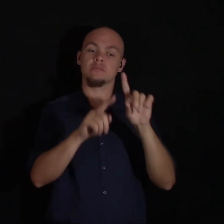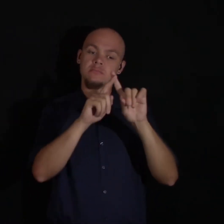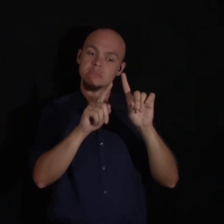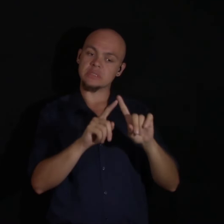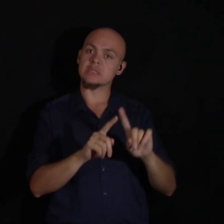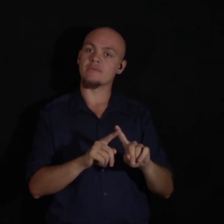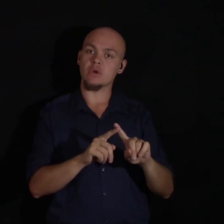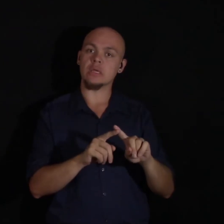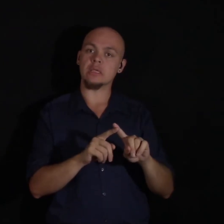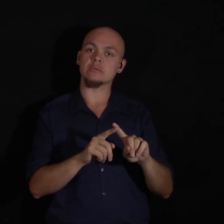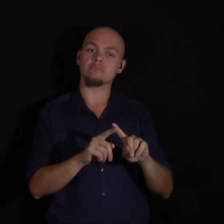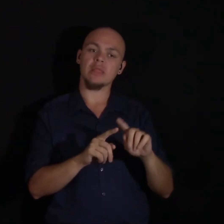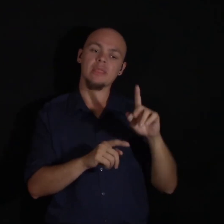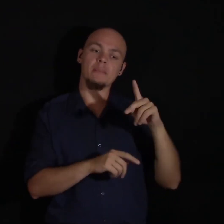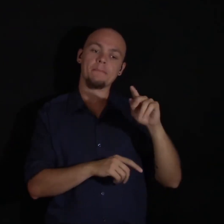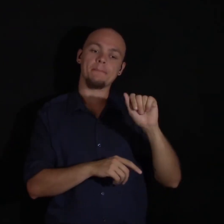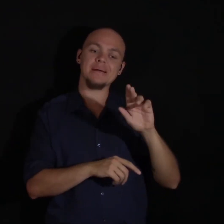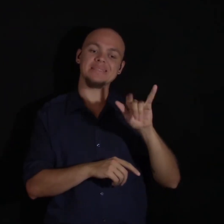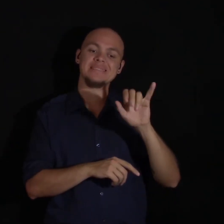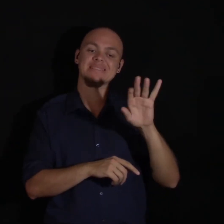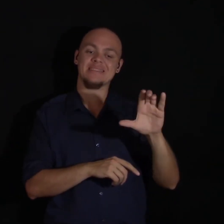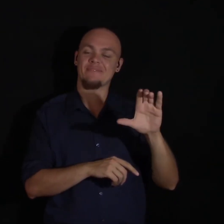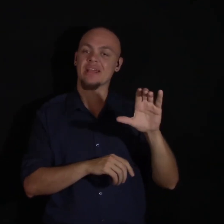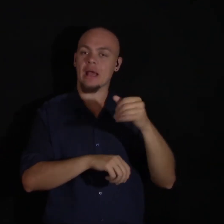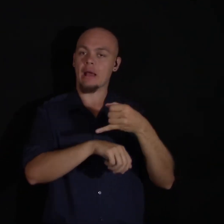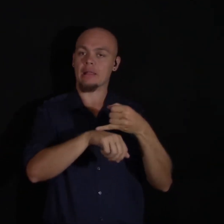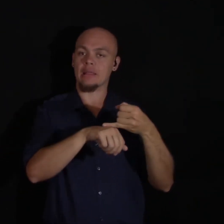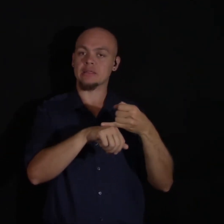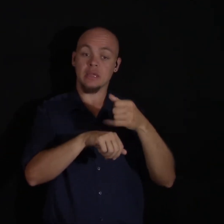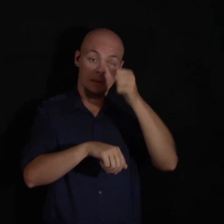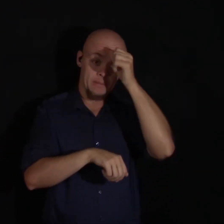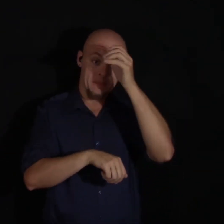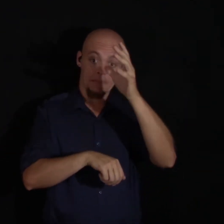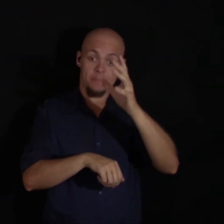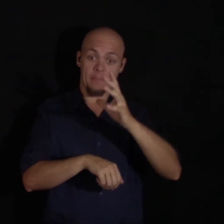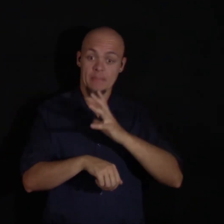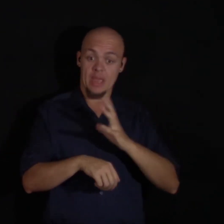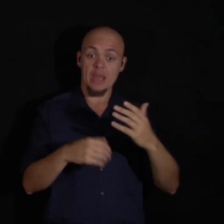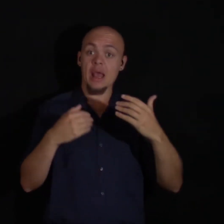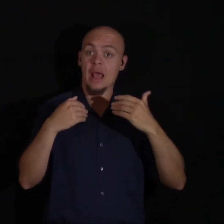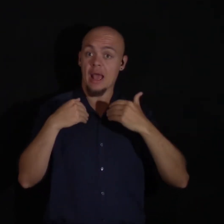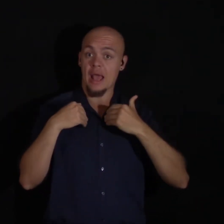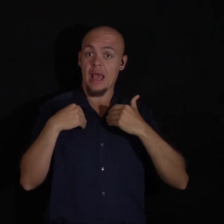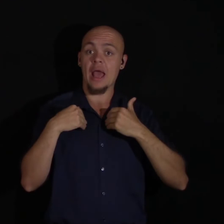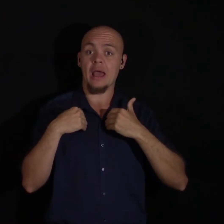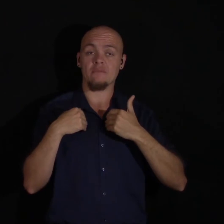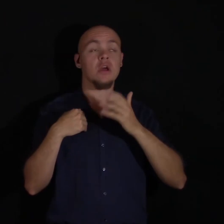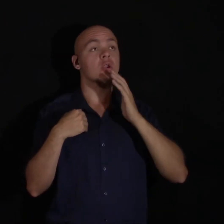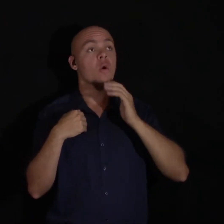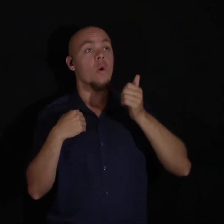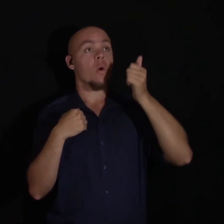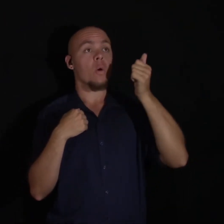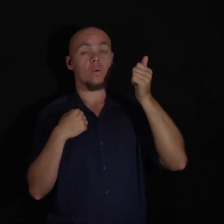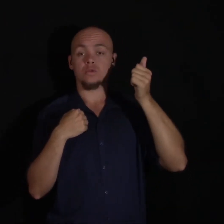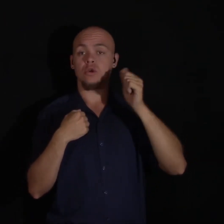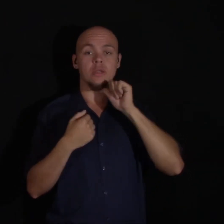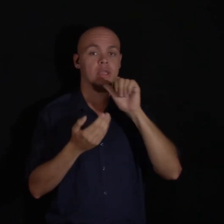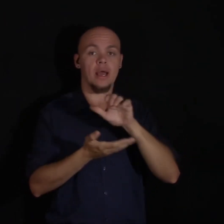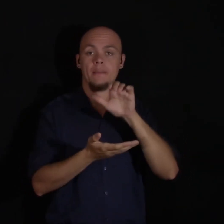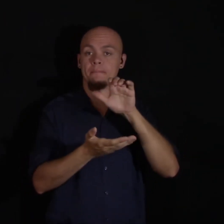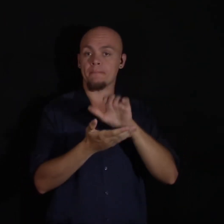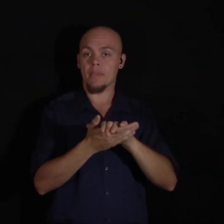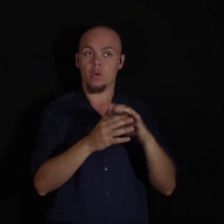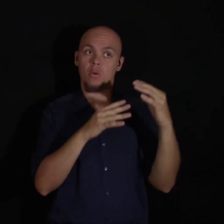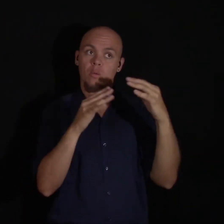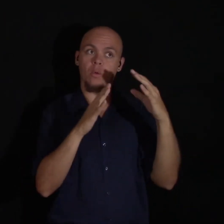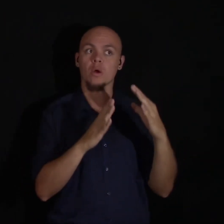Guinea, all young men entered into a same-sex relationship with an older unmarried warrior as part